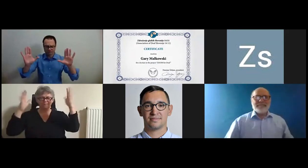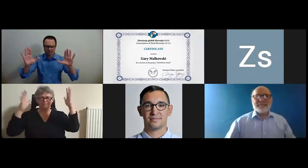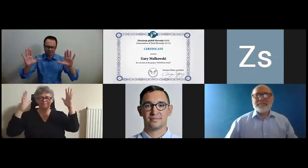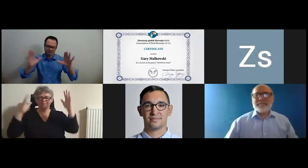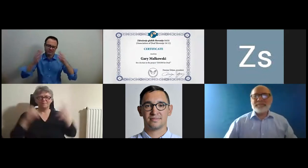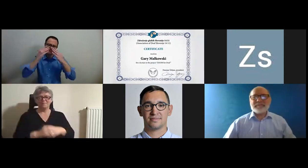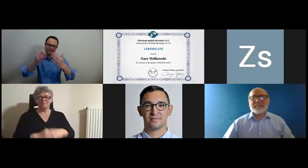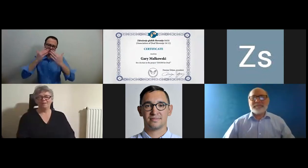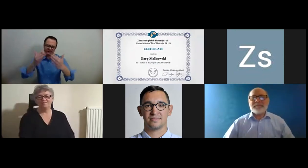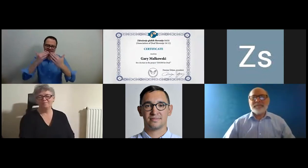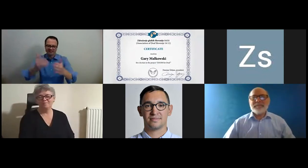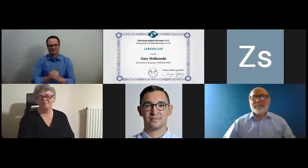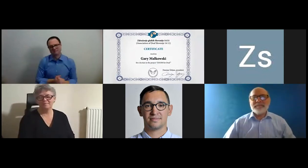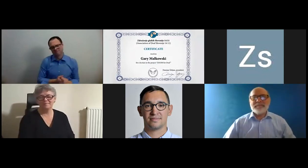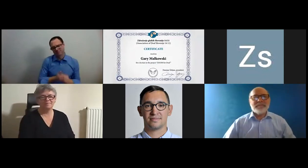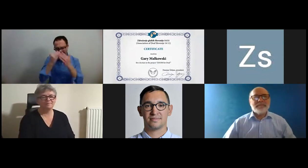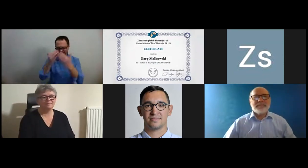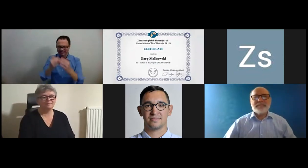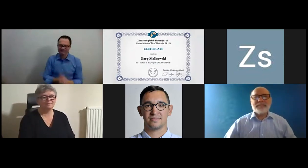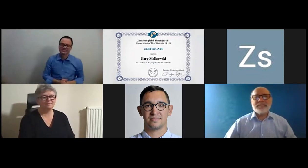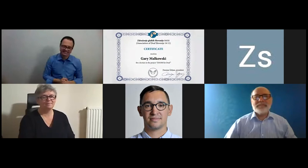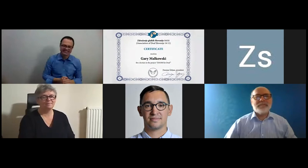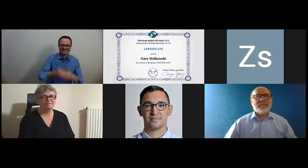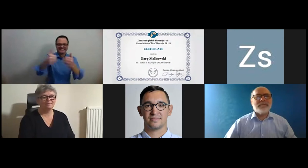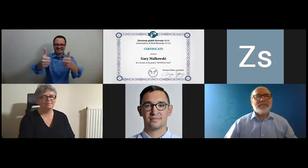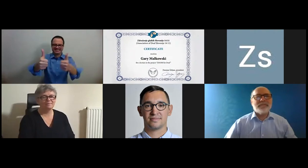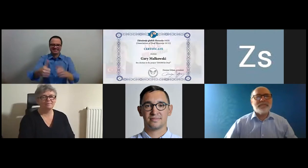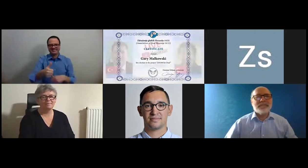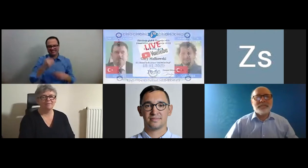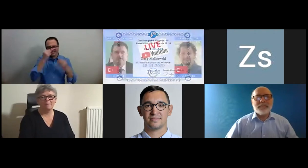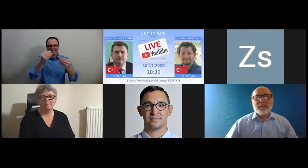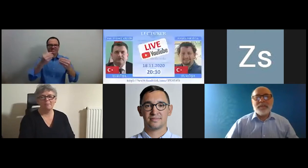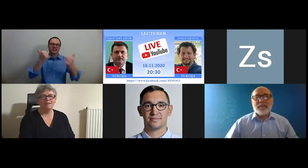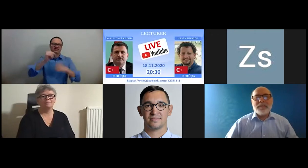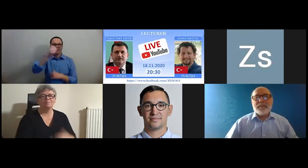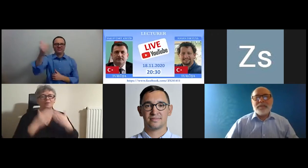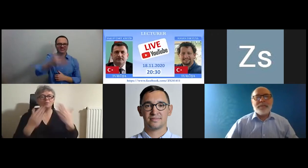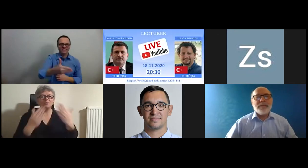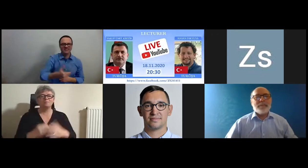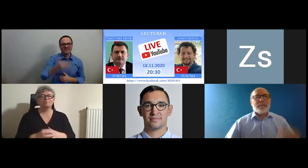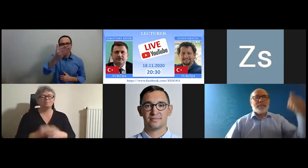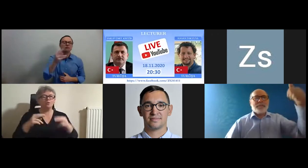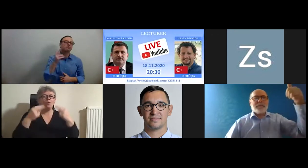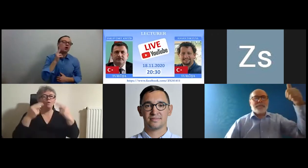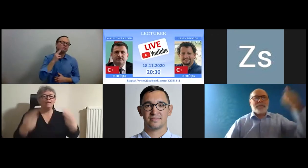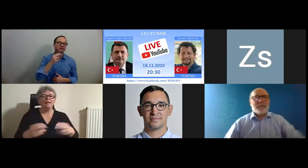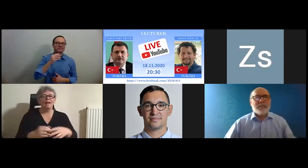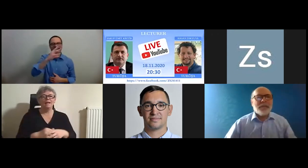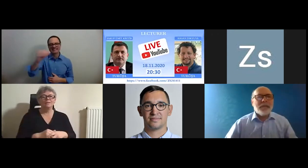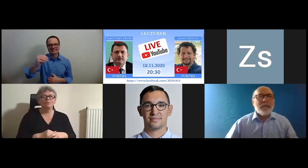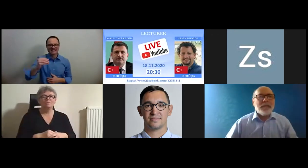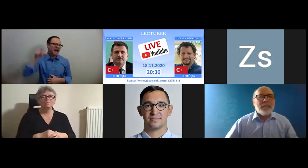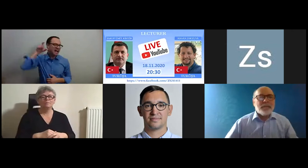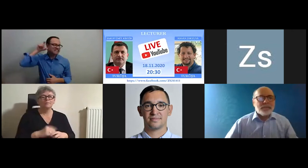deaf interpreters, we're all united. We should all go. Thank you, Gary. Thank you. Next